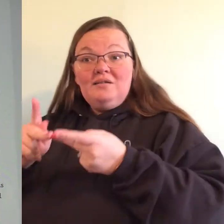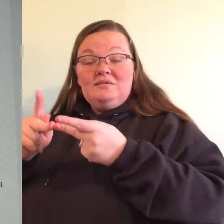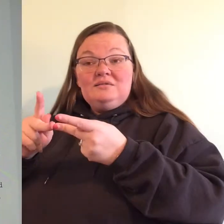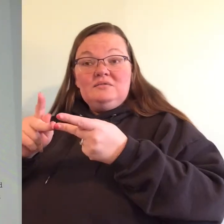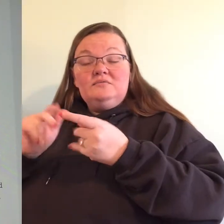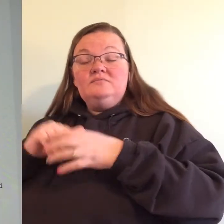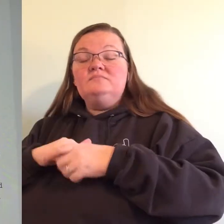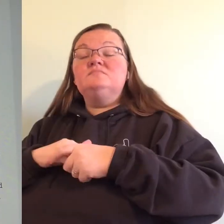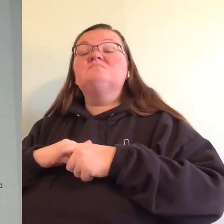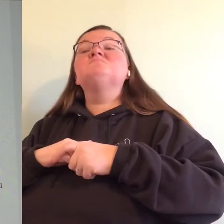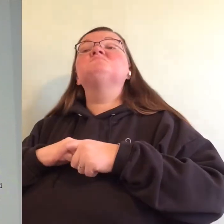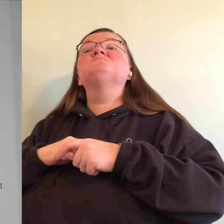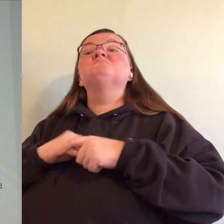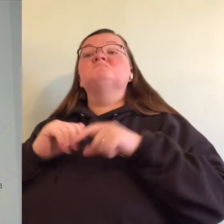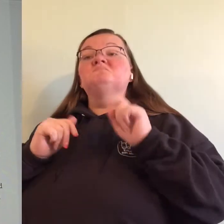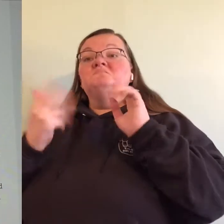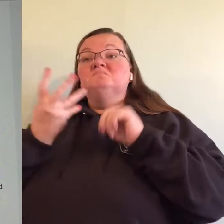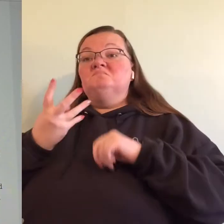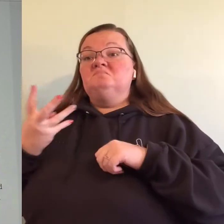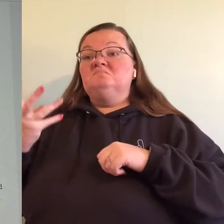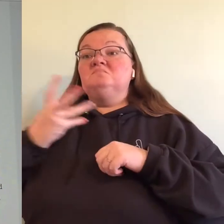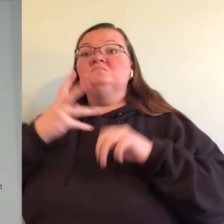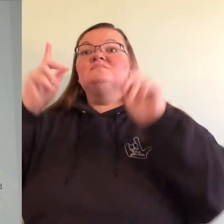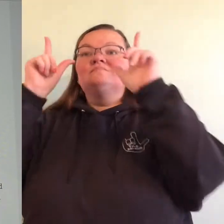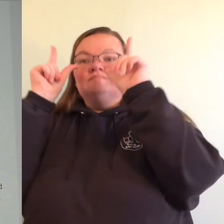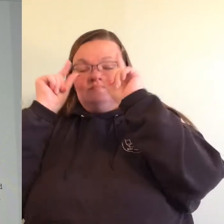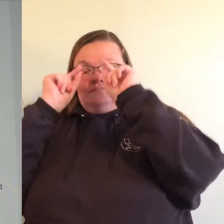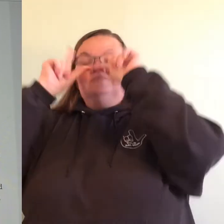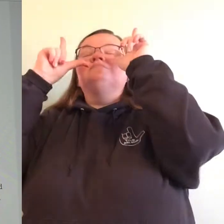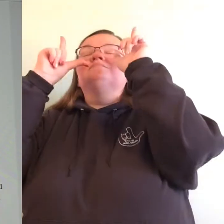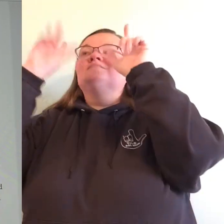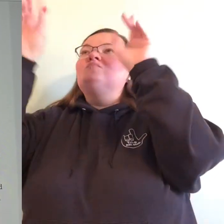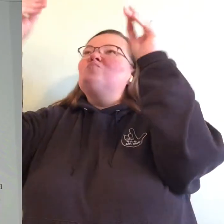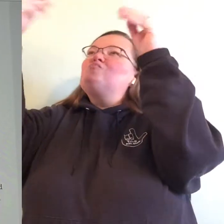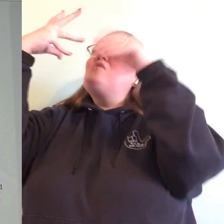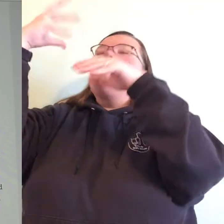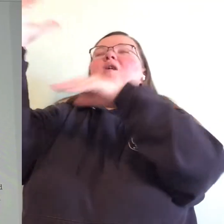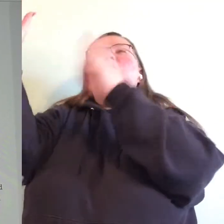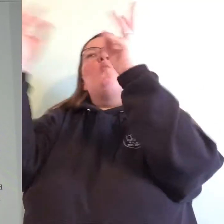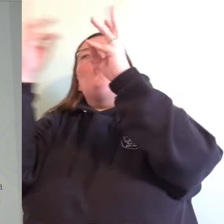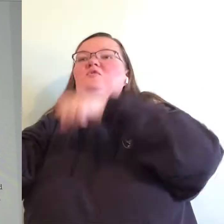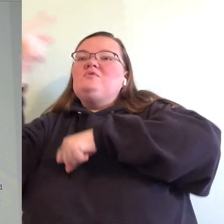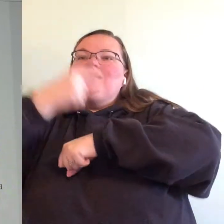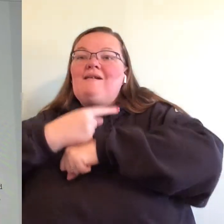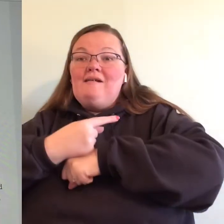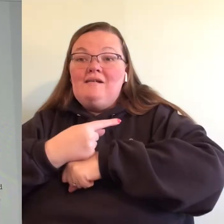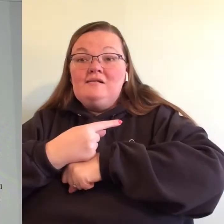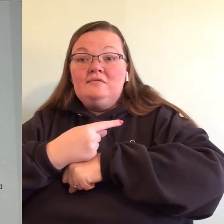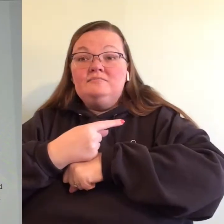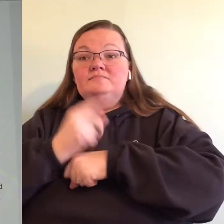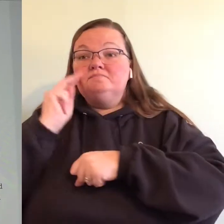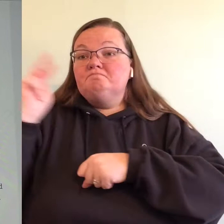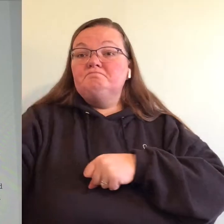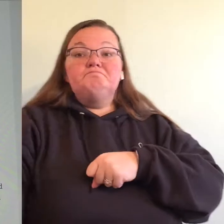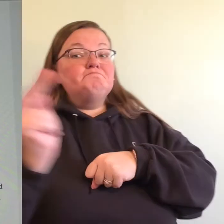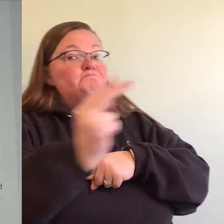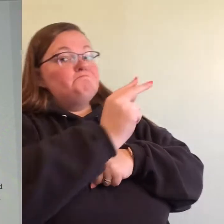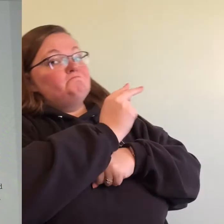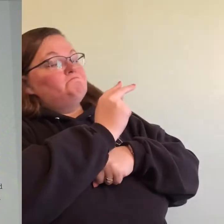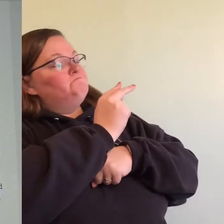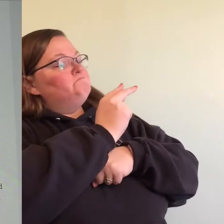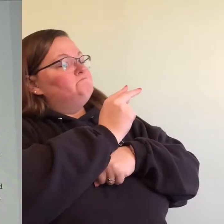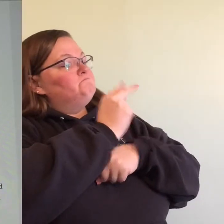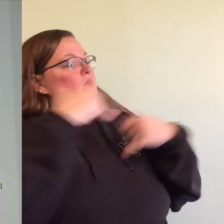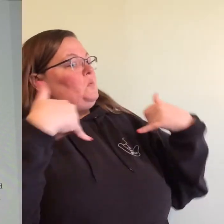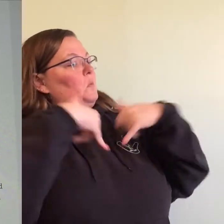it. And all four children stood blinking in the daylight of a winter day. Behind them were coats hanging on pegs. In front of them